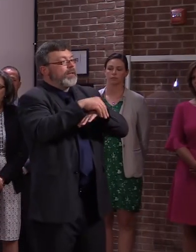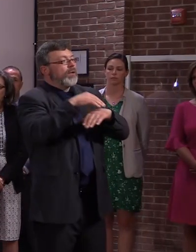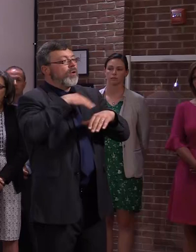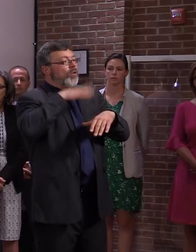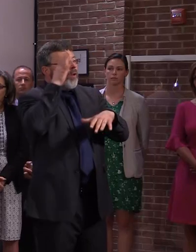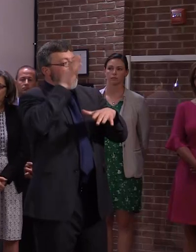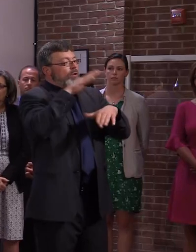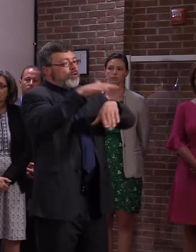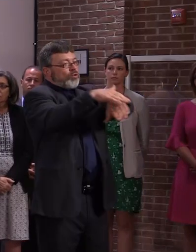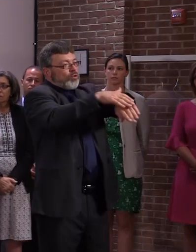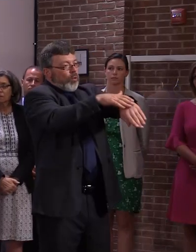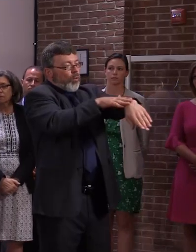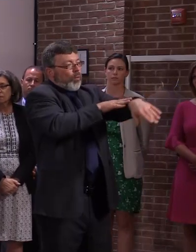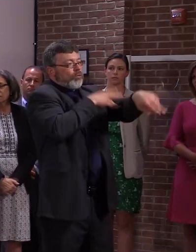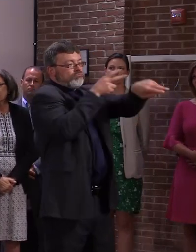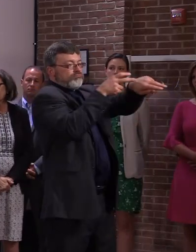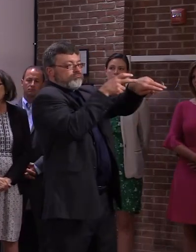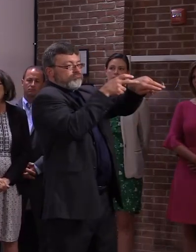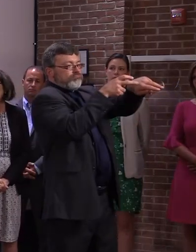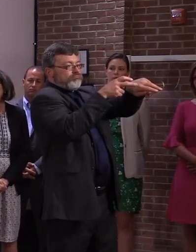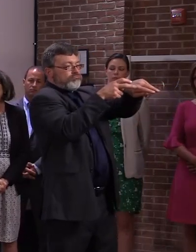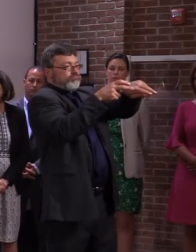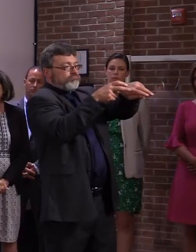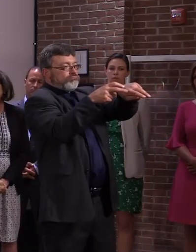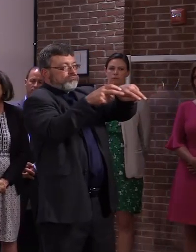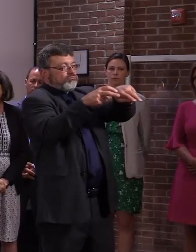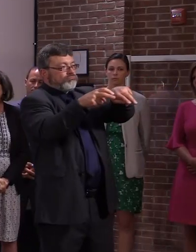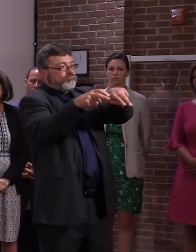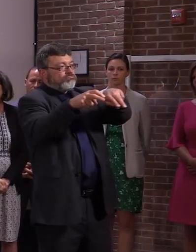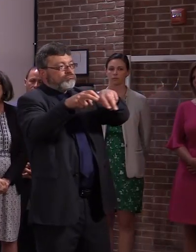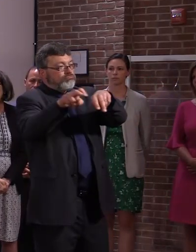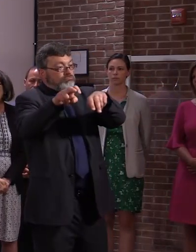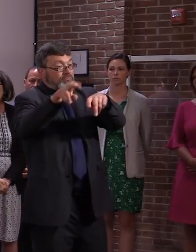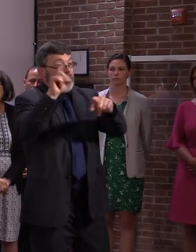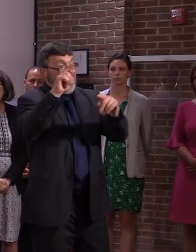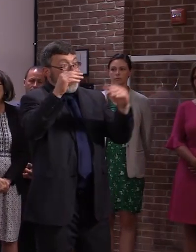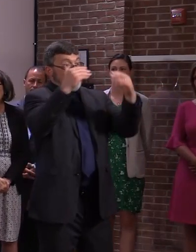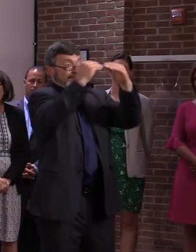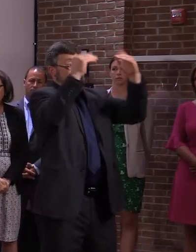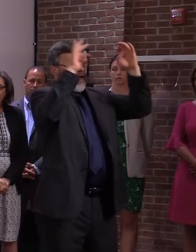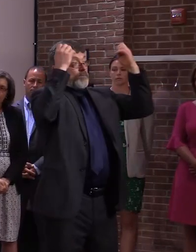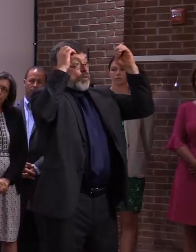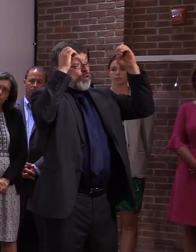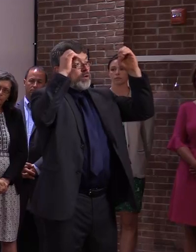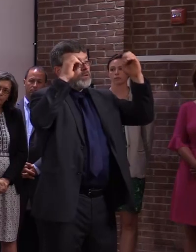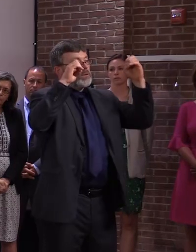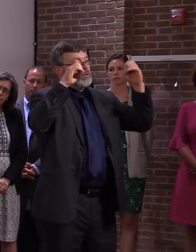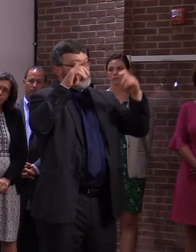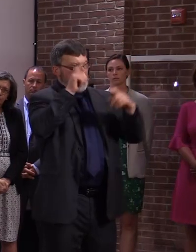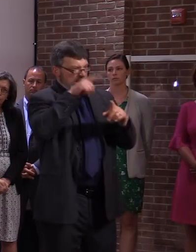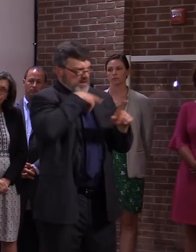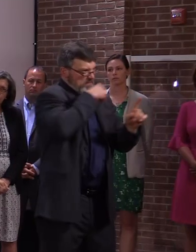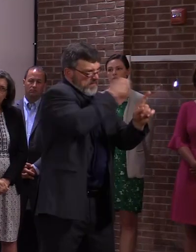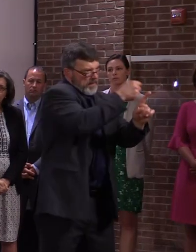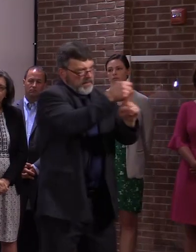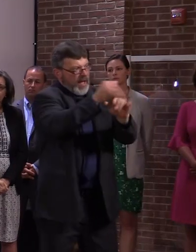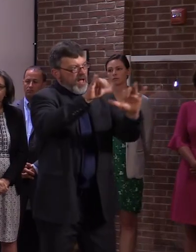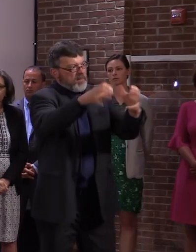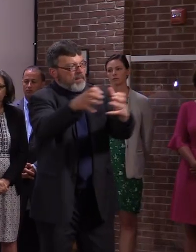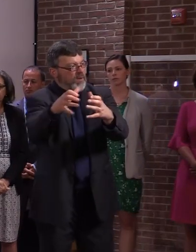slope away from the state of emergency for those who are impacted by, in terms of housing and feeding programs.